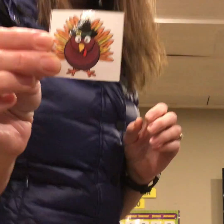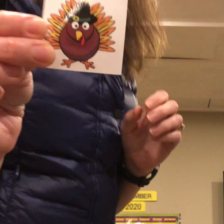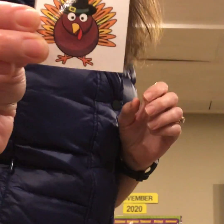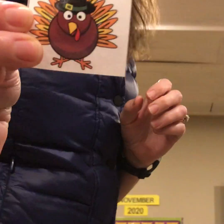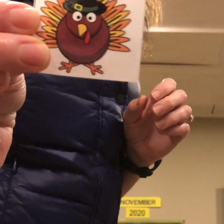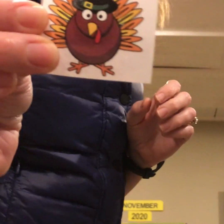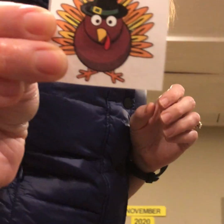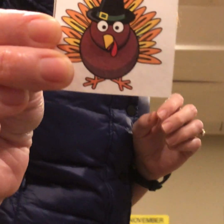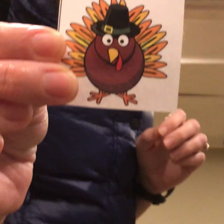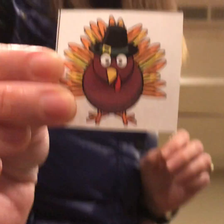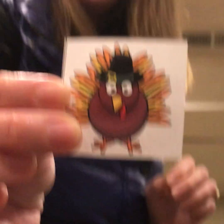2 days?